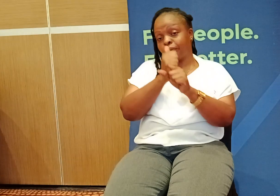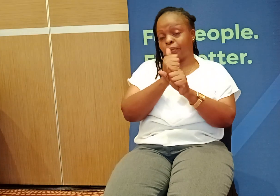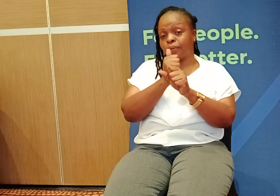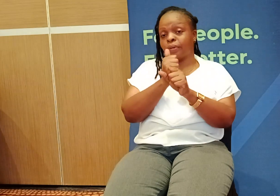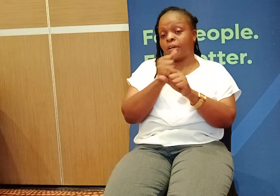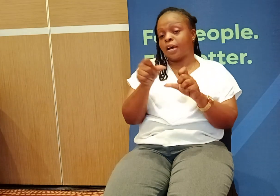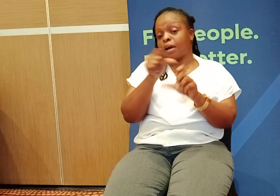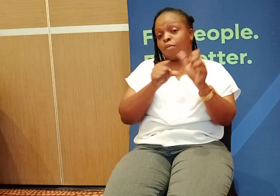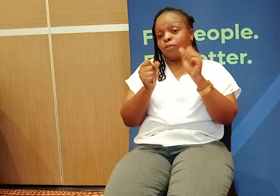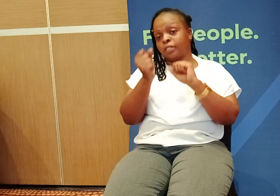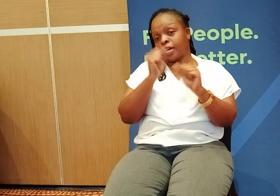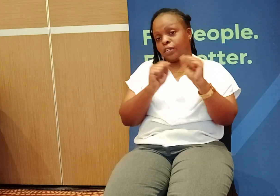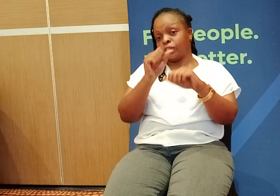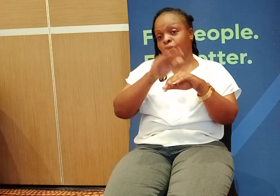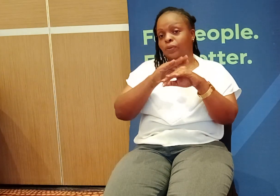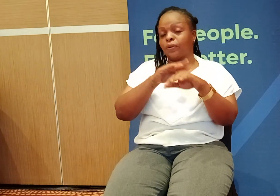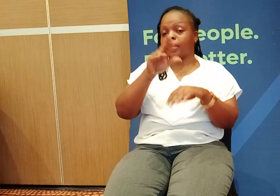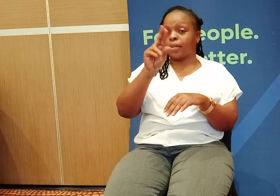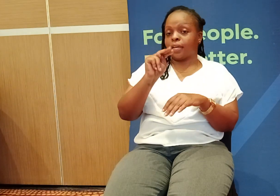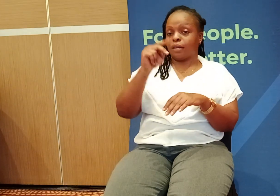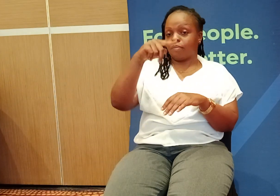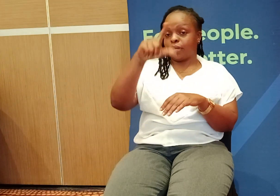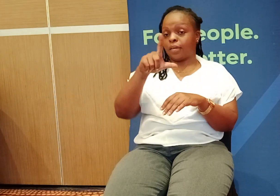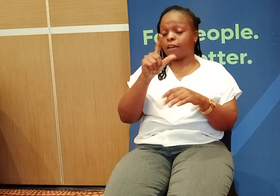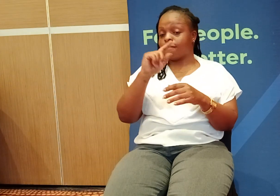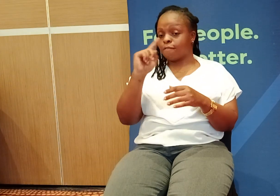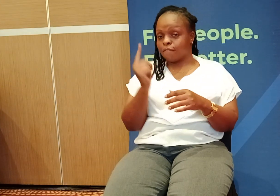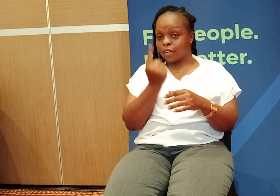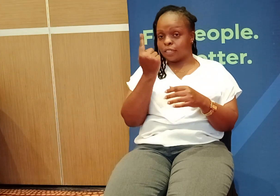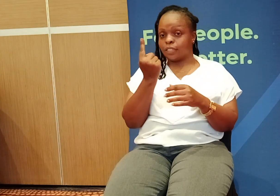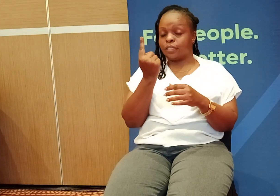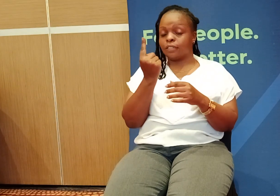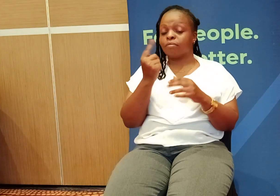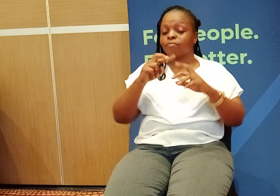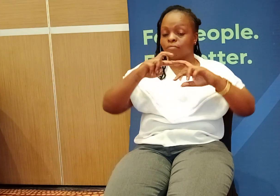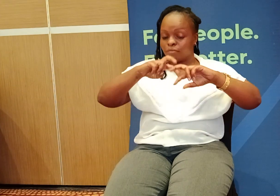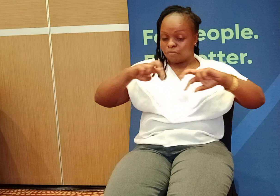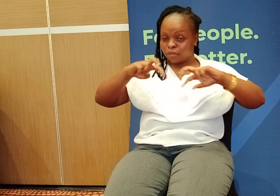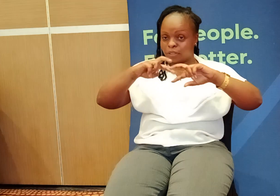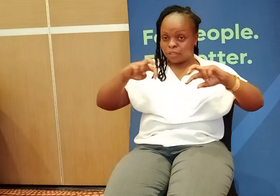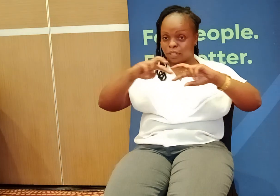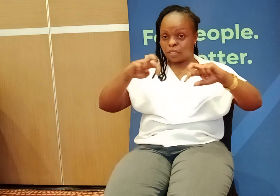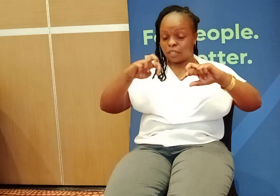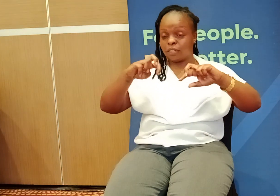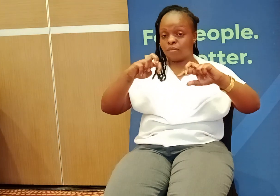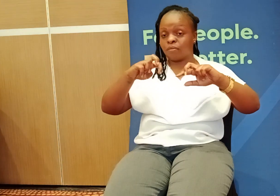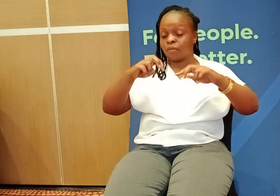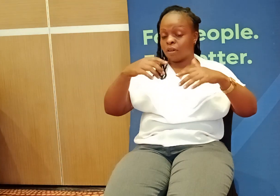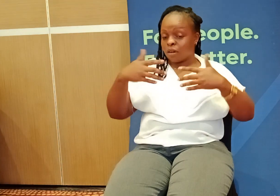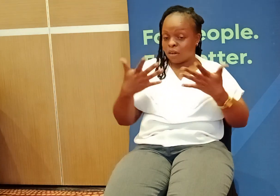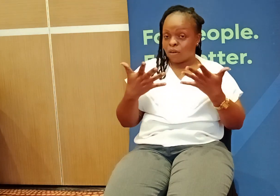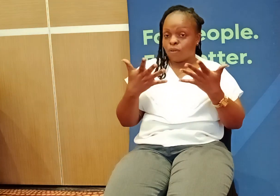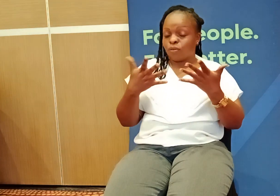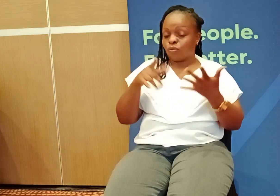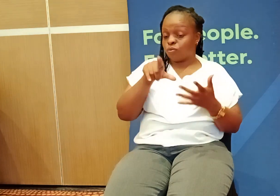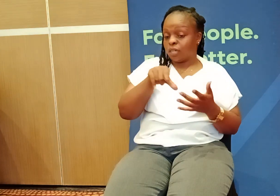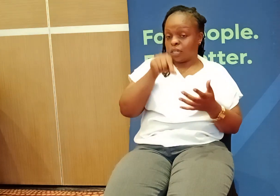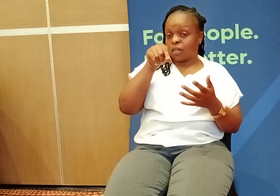actions on NPL. So the first one is fast tracking our ongoing recoveries. We saw